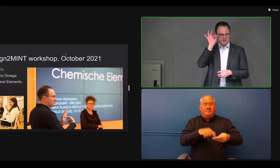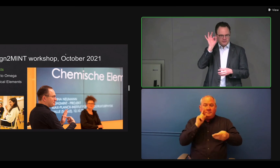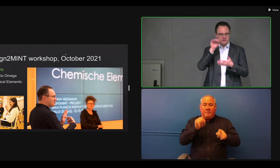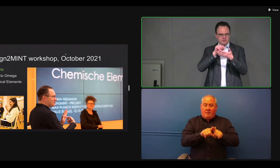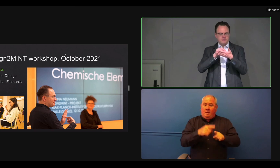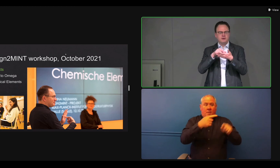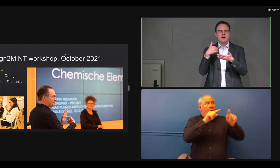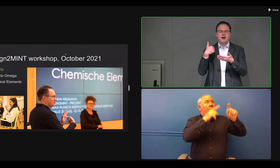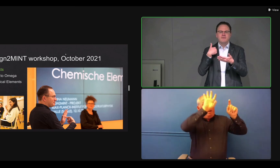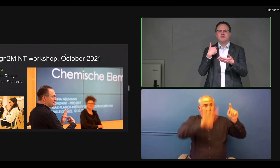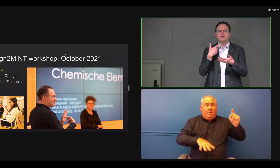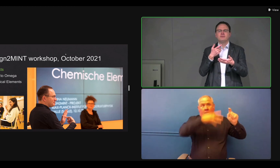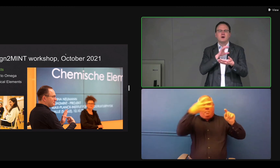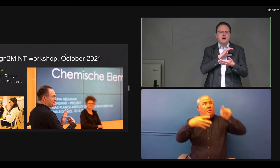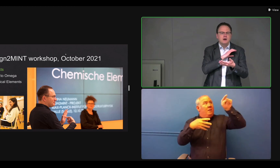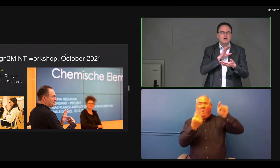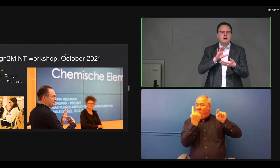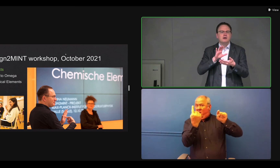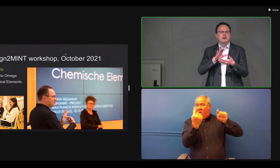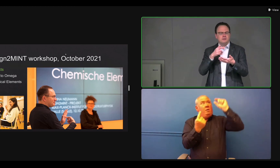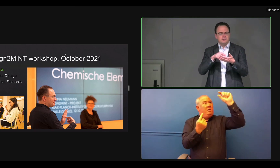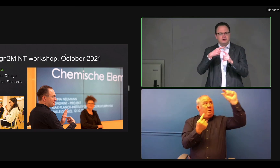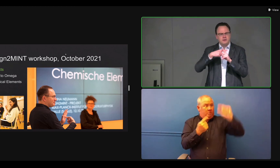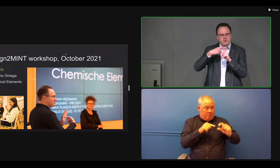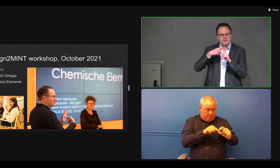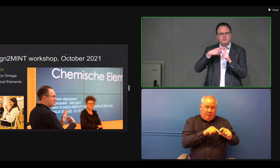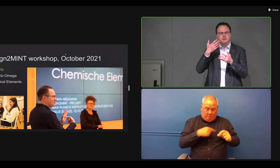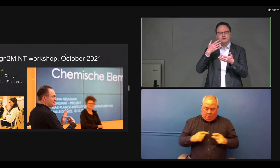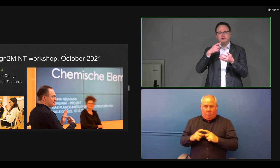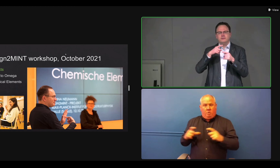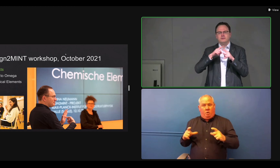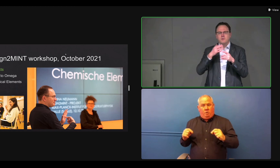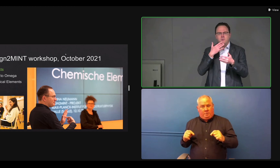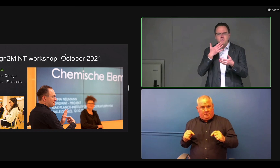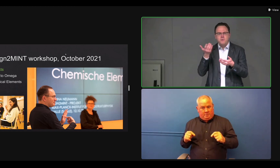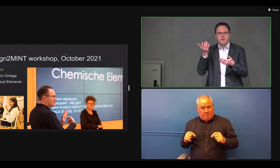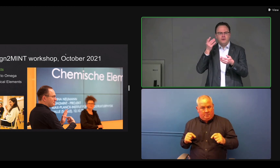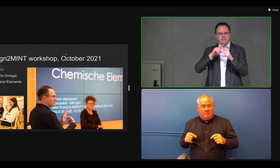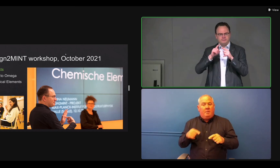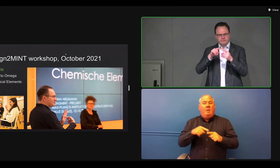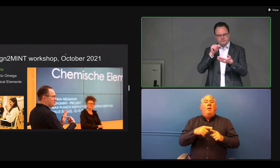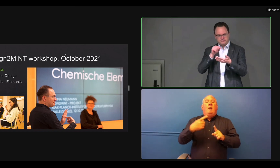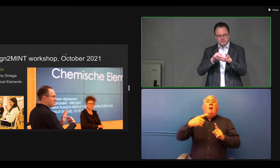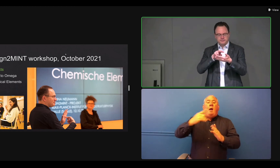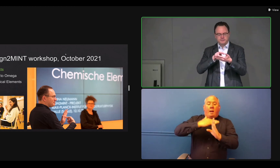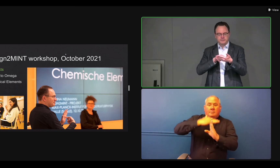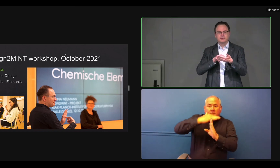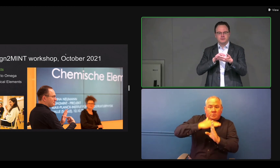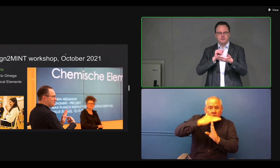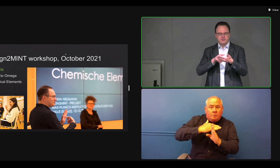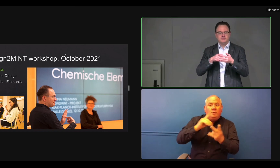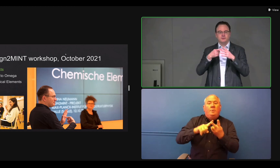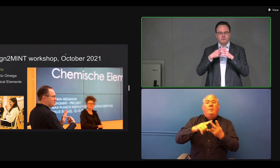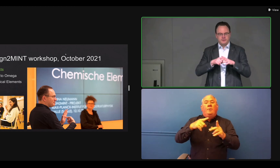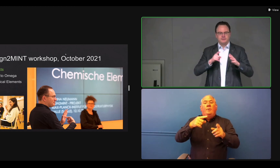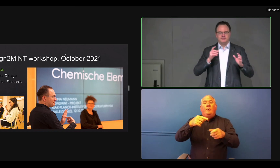fly, come up with some signs for these elements. So we assigned them at random a card that had an element